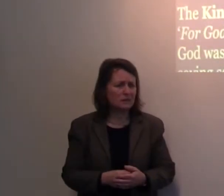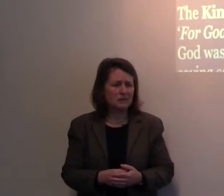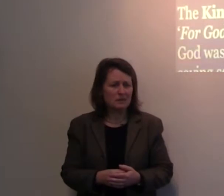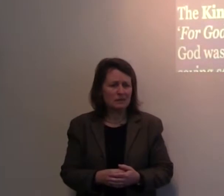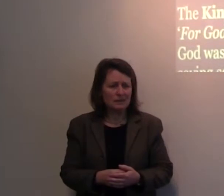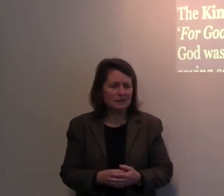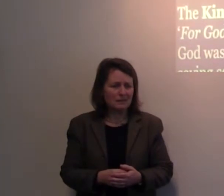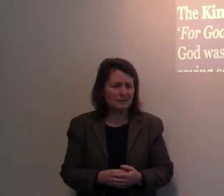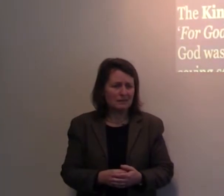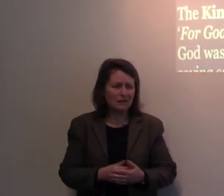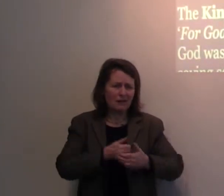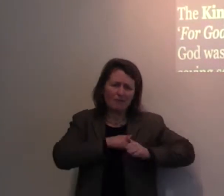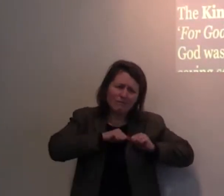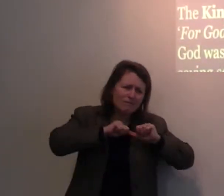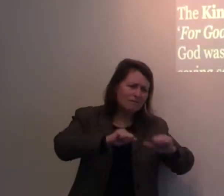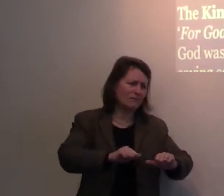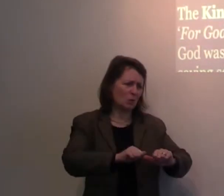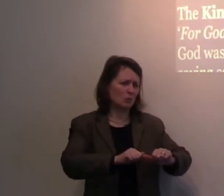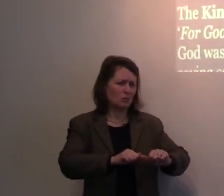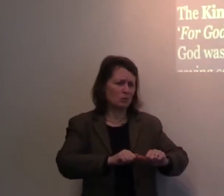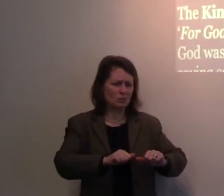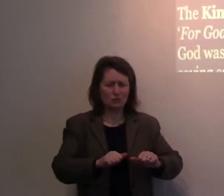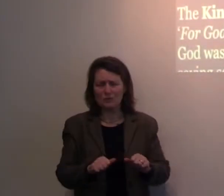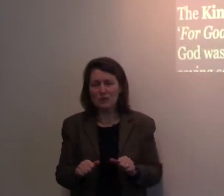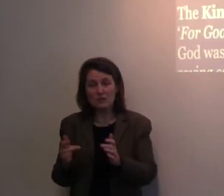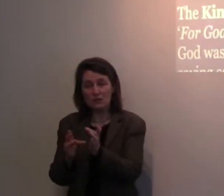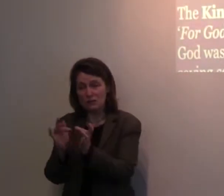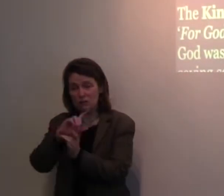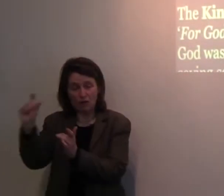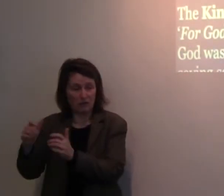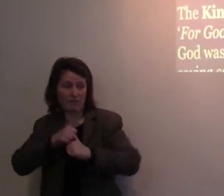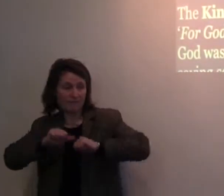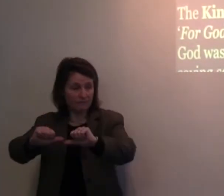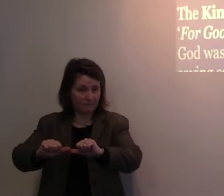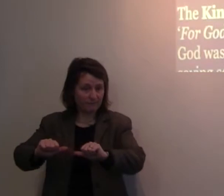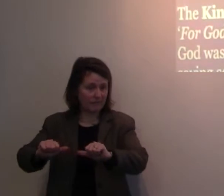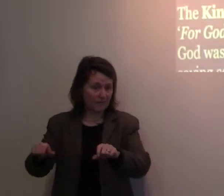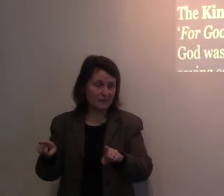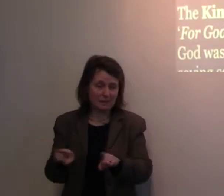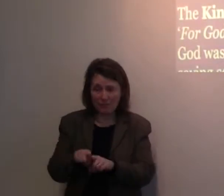I love all of you with the love of Christ Jesus.